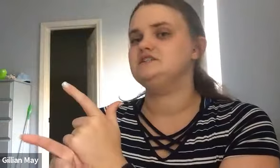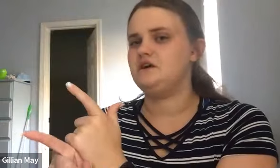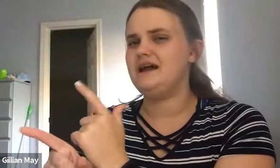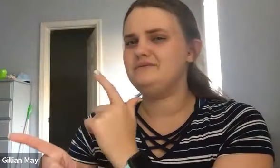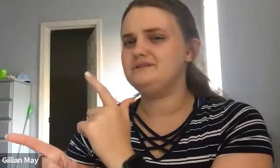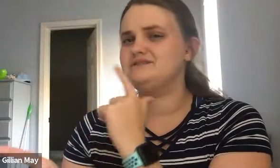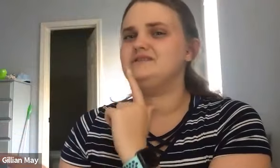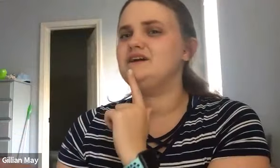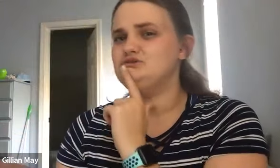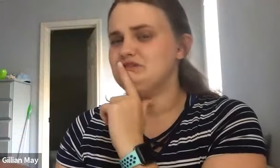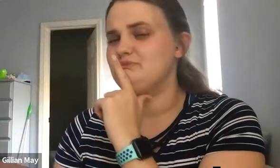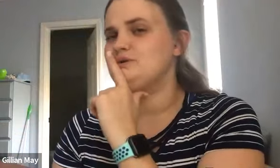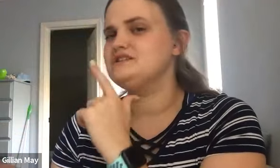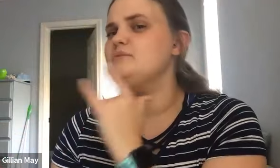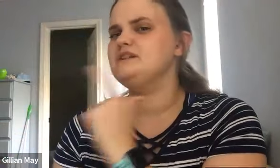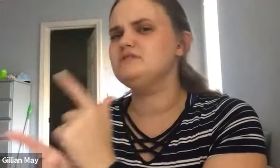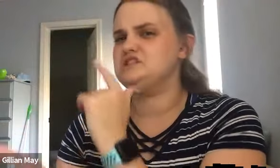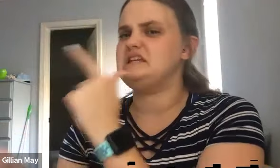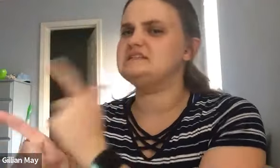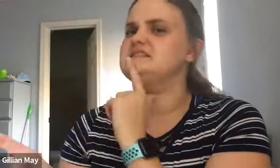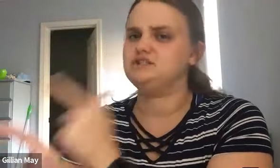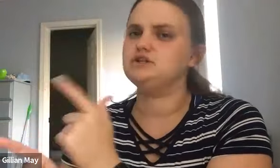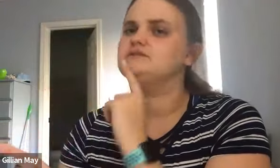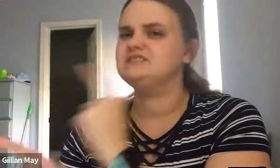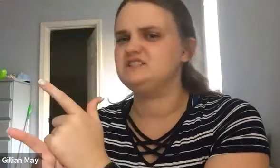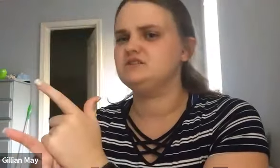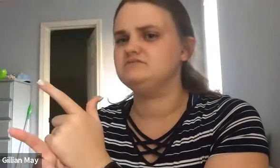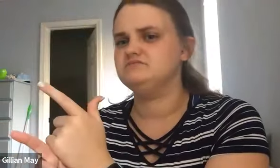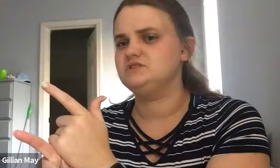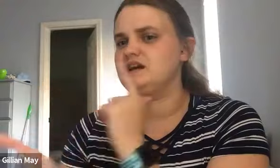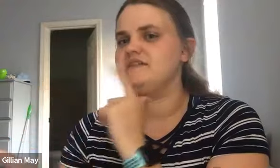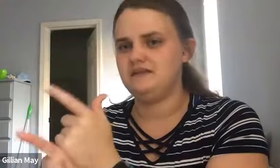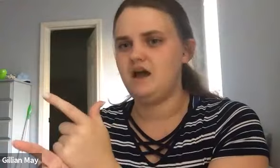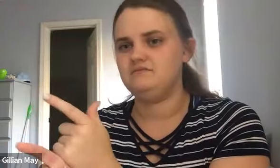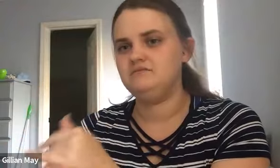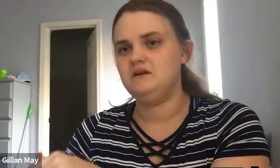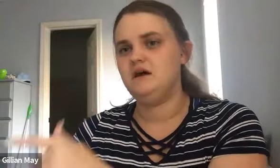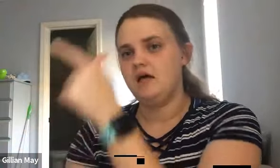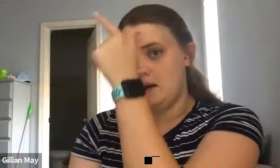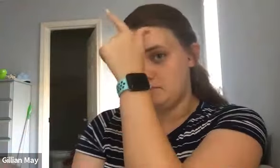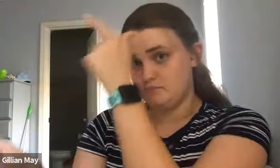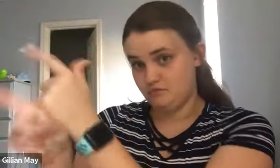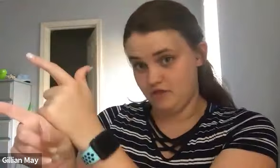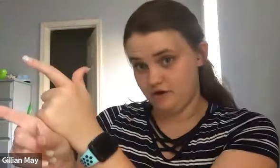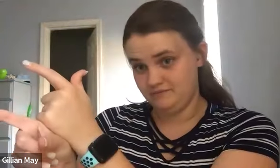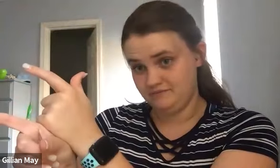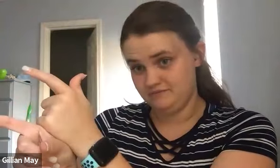Sorry, I'm going slow, but it's really just like it's sister. Just kind of that, yeah. Brother,